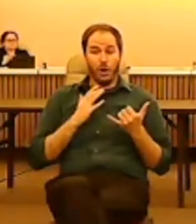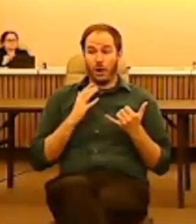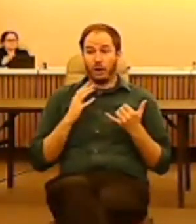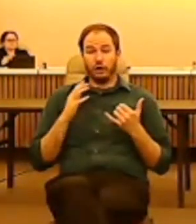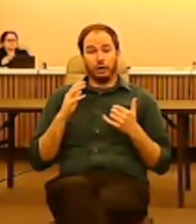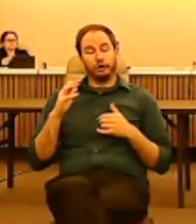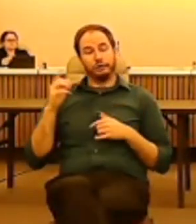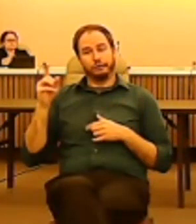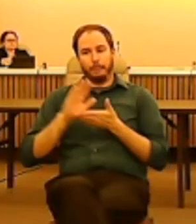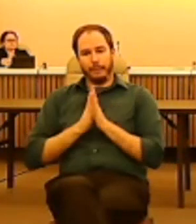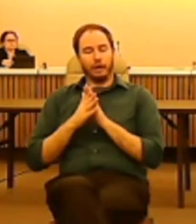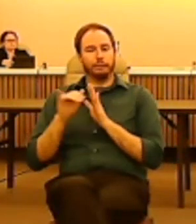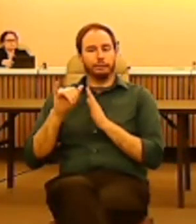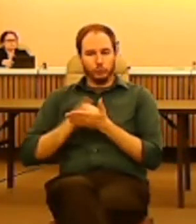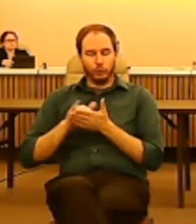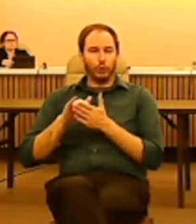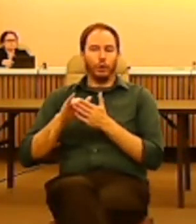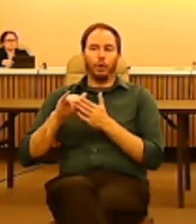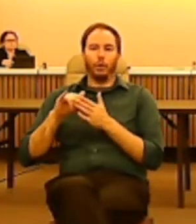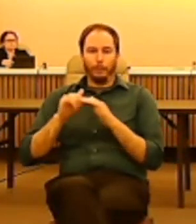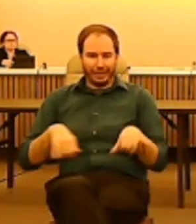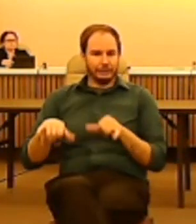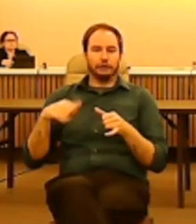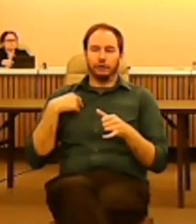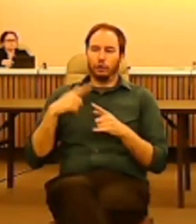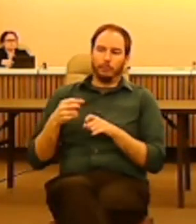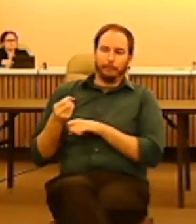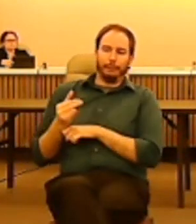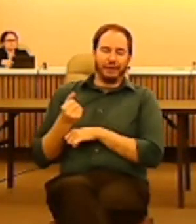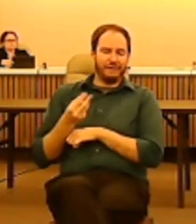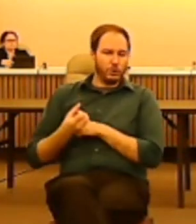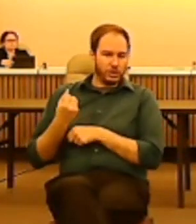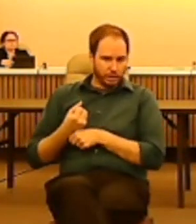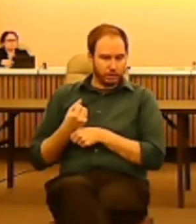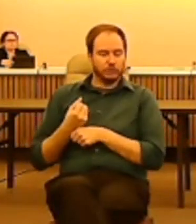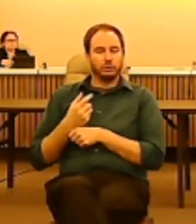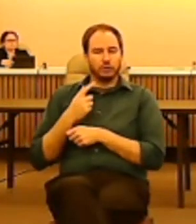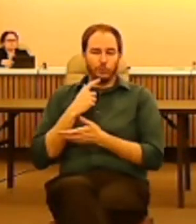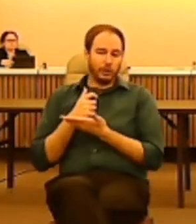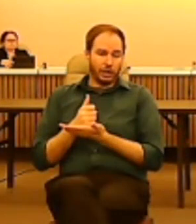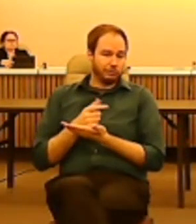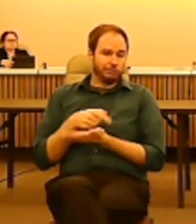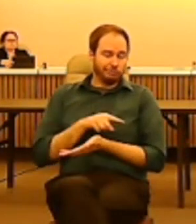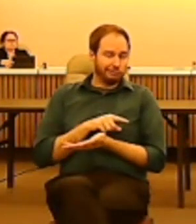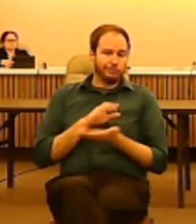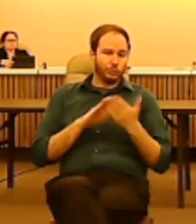York base energy code. So we're kind of getting ahead of it a little bit, which will, again, to